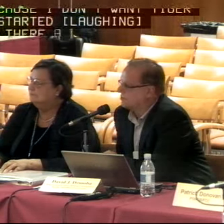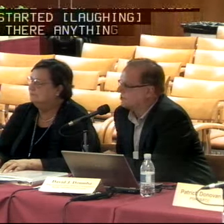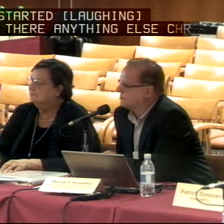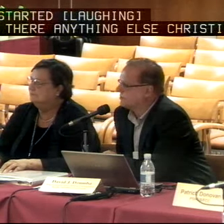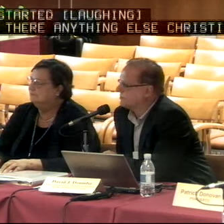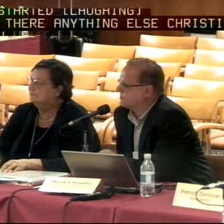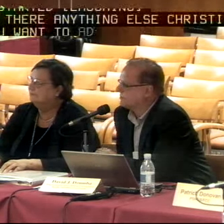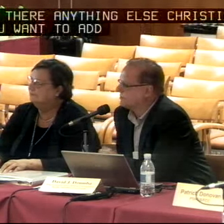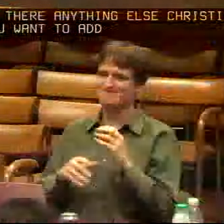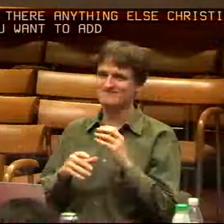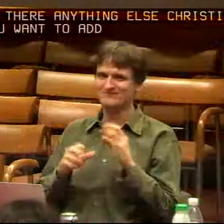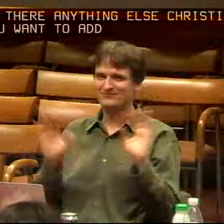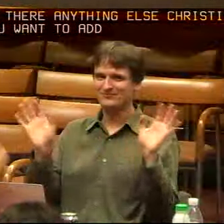recommendations?